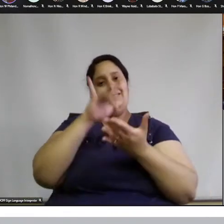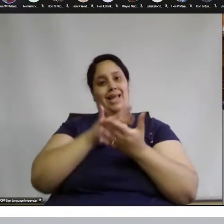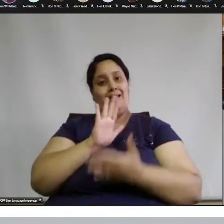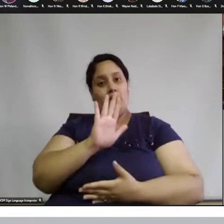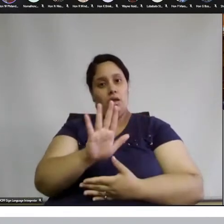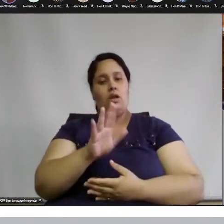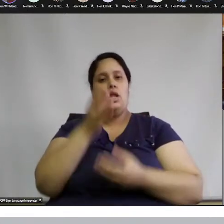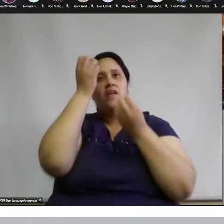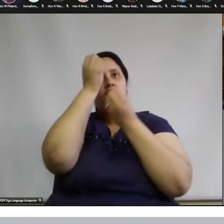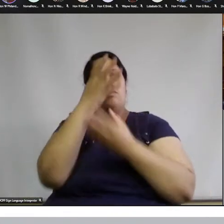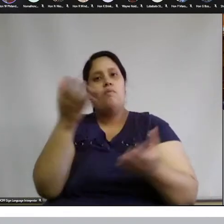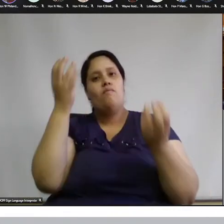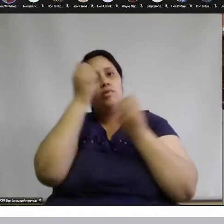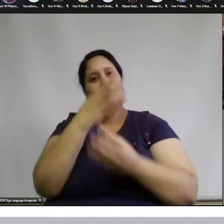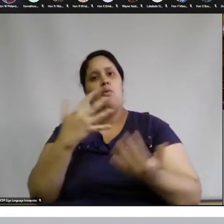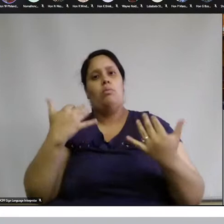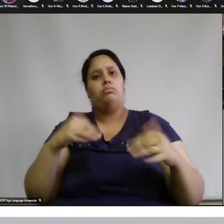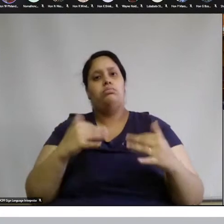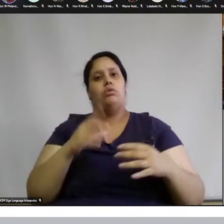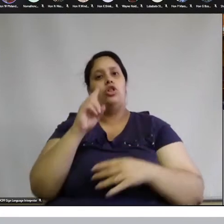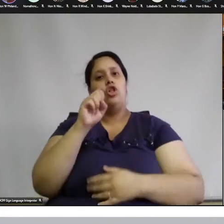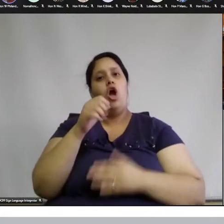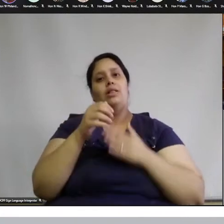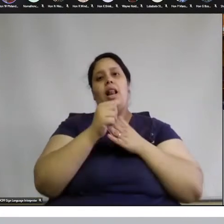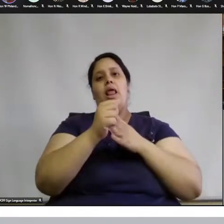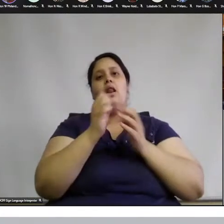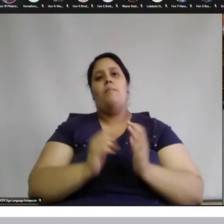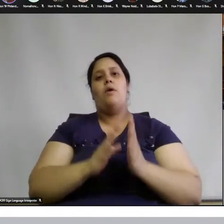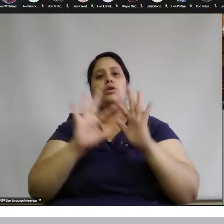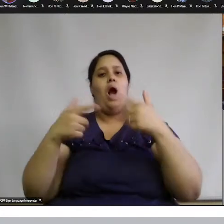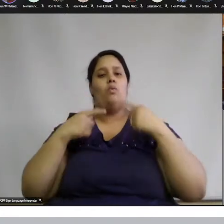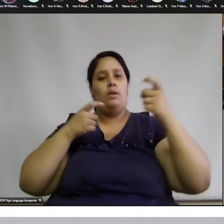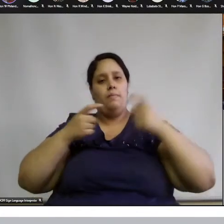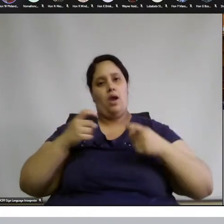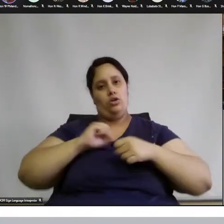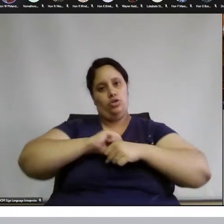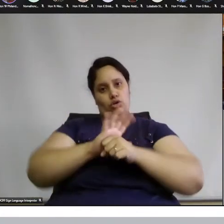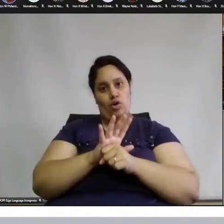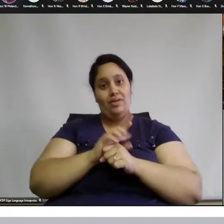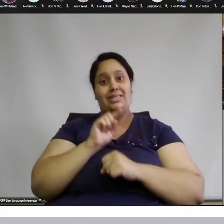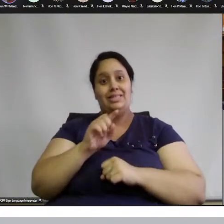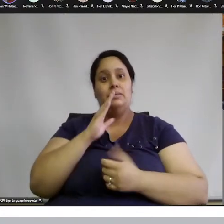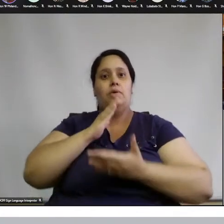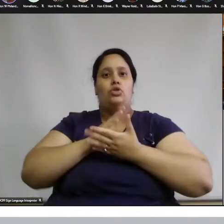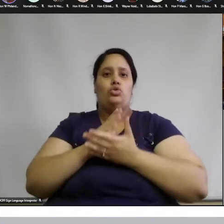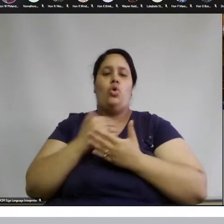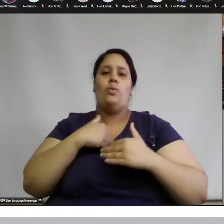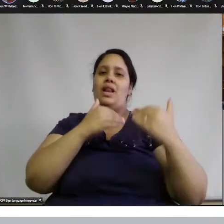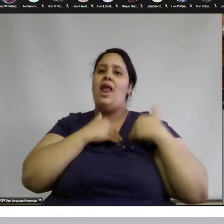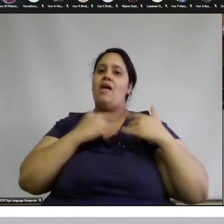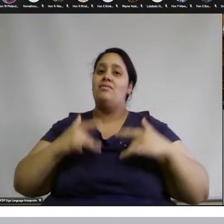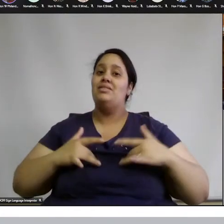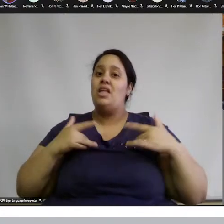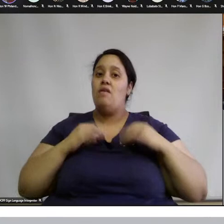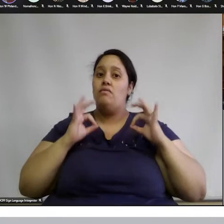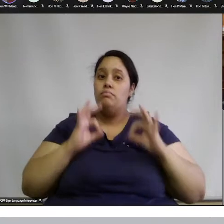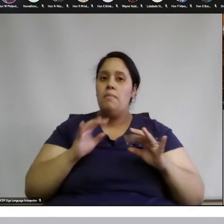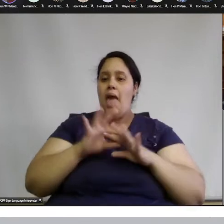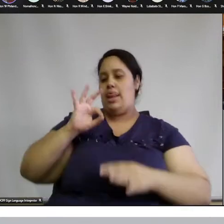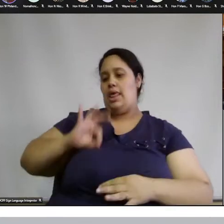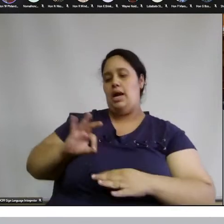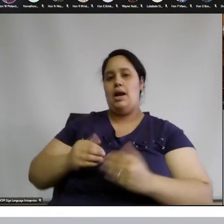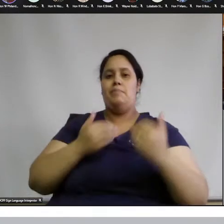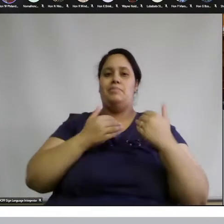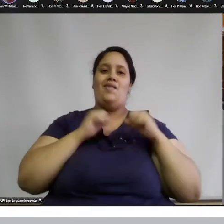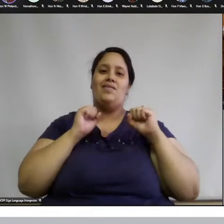has informed our recognized data-led approach in managing COVID-19 that ensured we save lives and livelihoods with